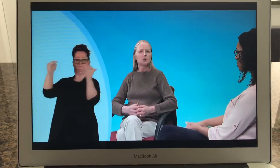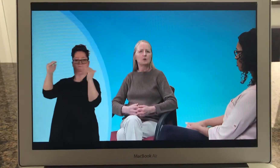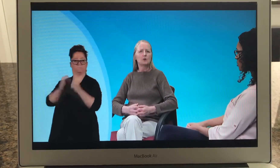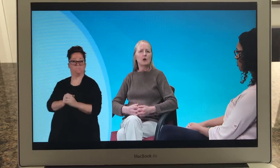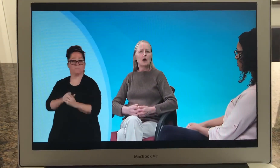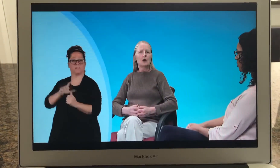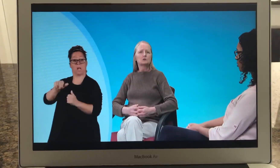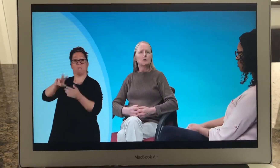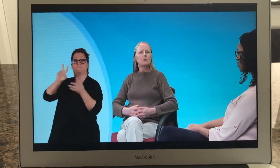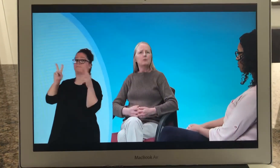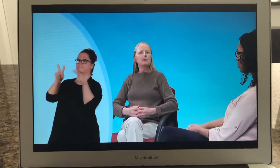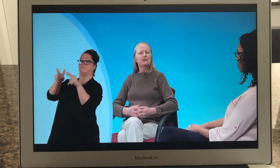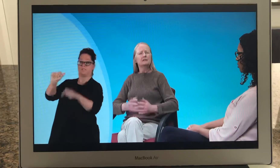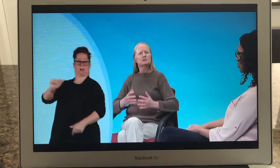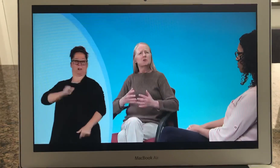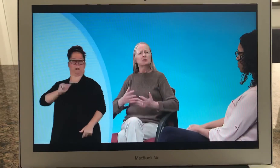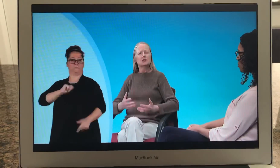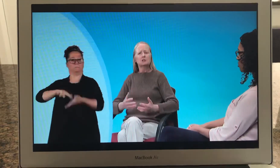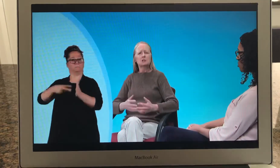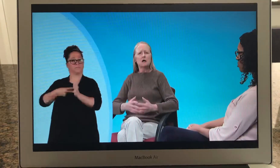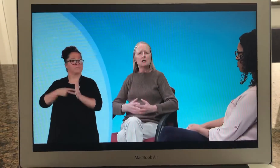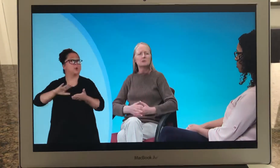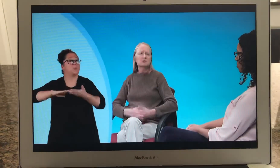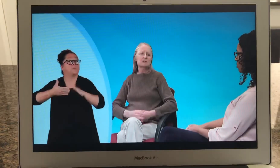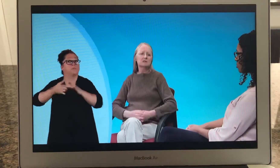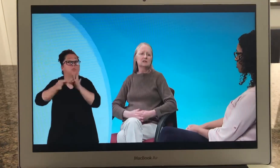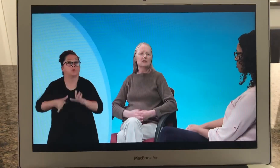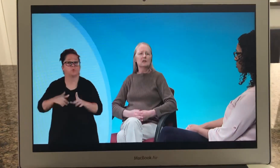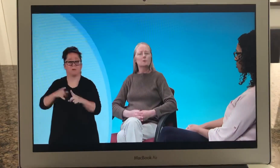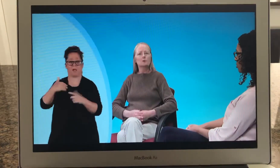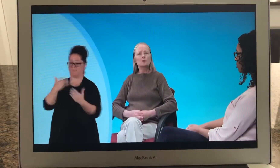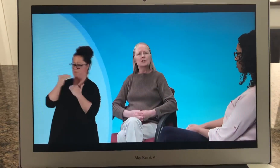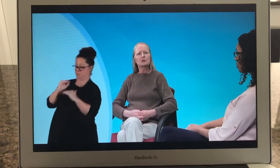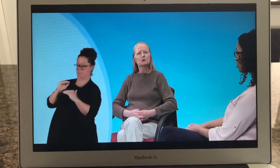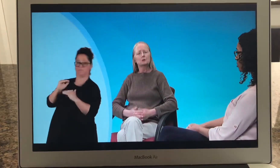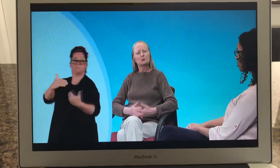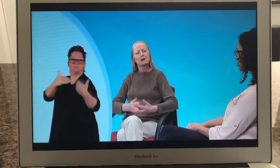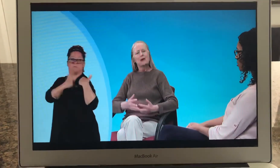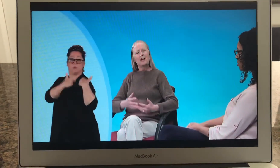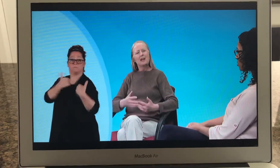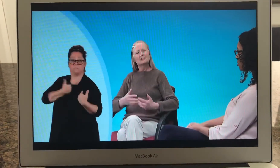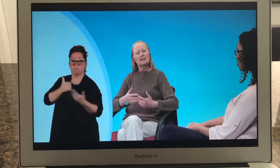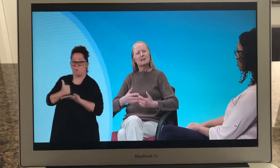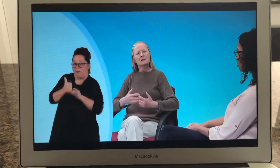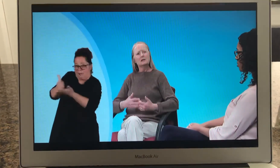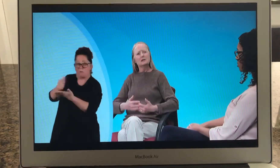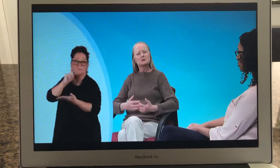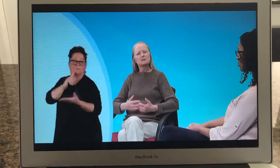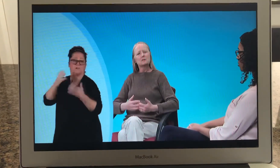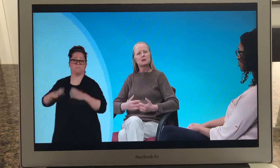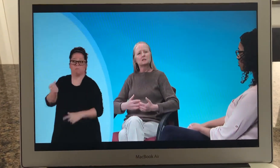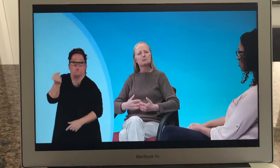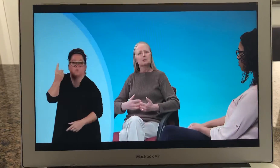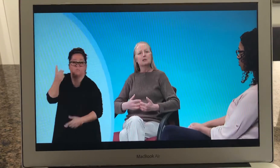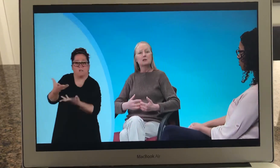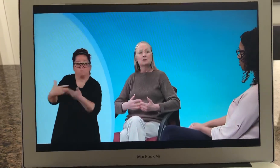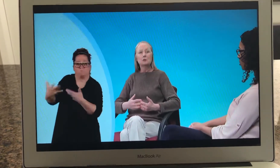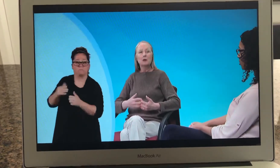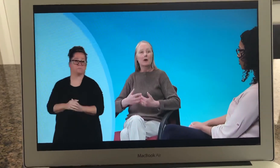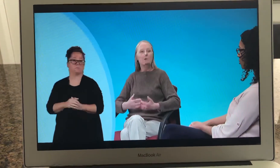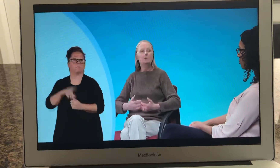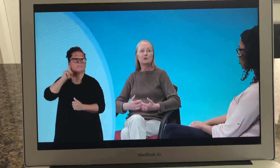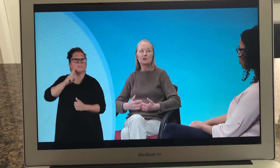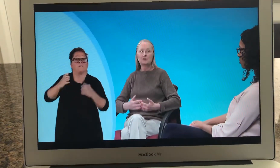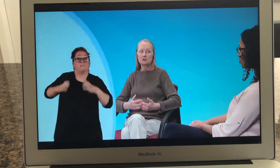adult, you need to be equal as an interpreter and a deaf adult, but you have a limit and responsibilities